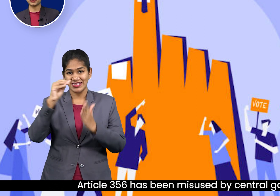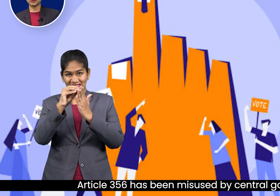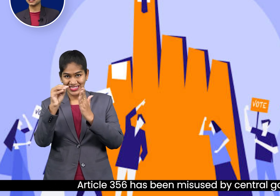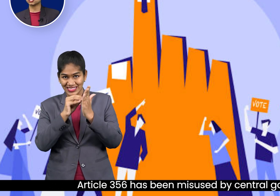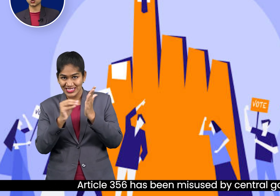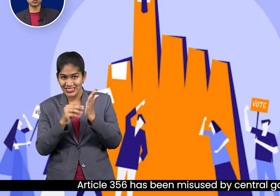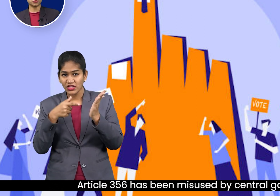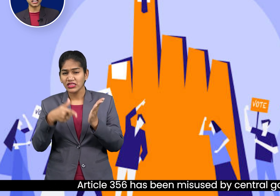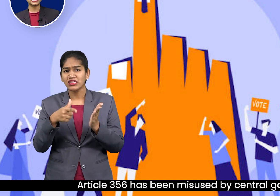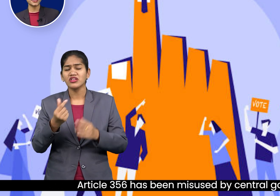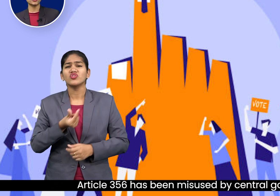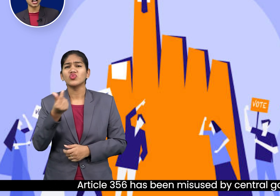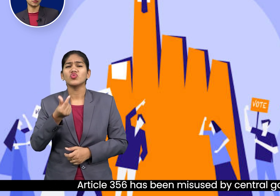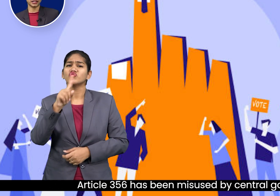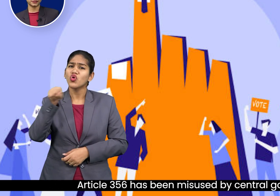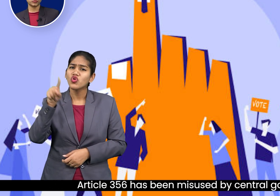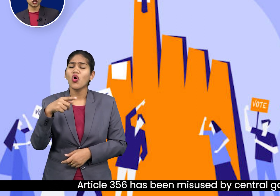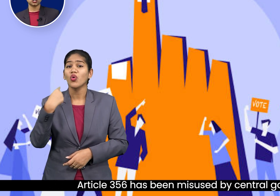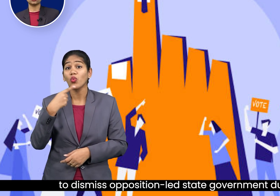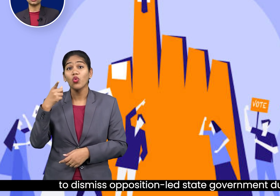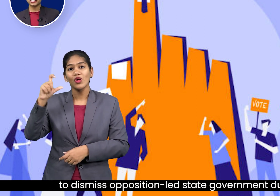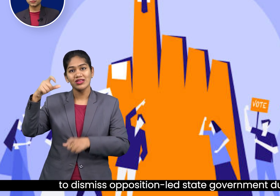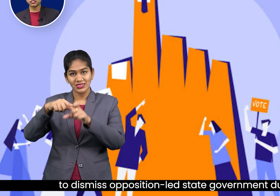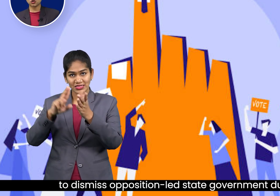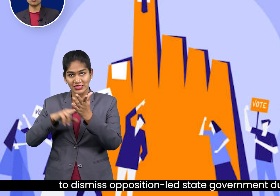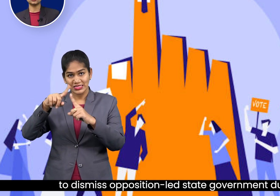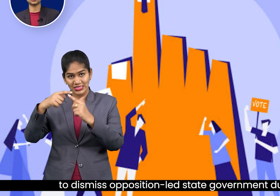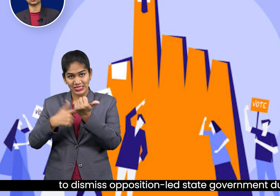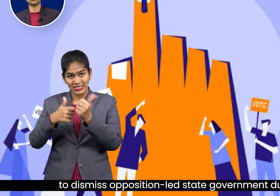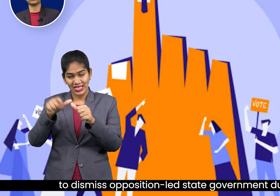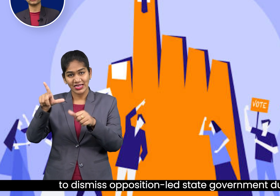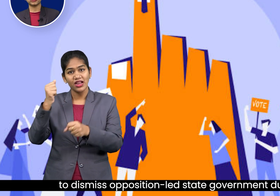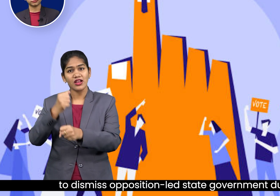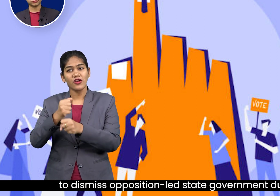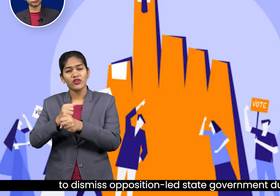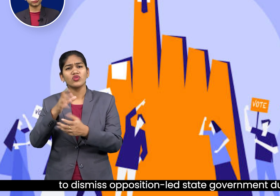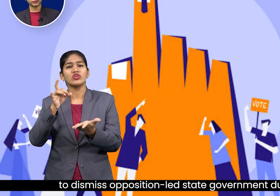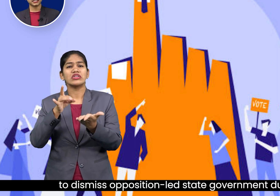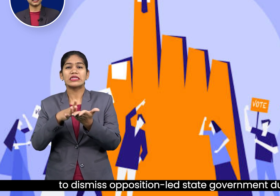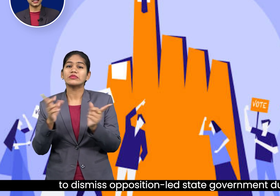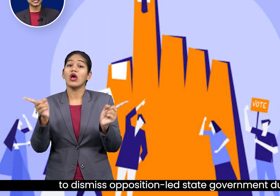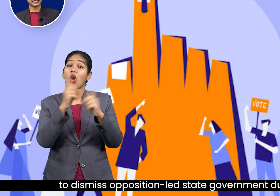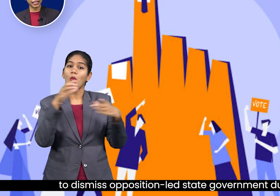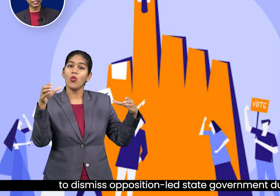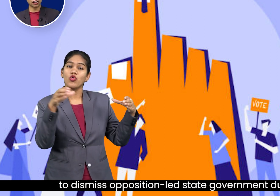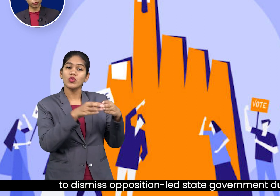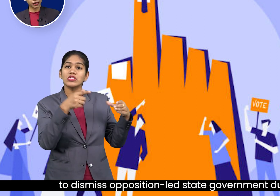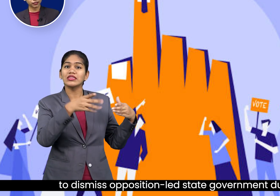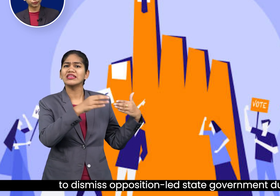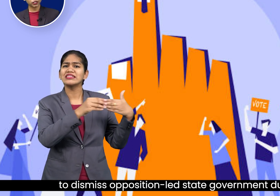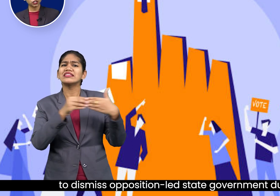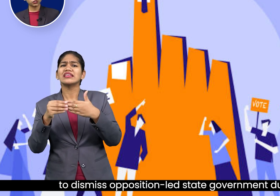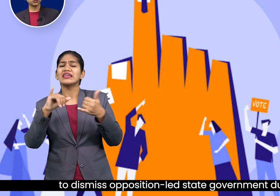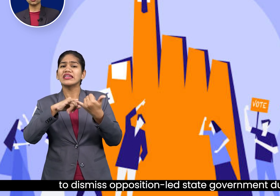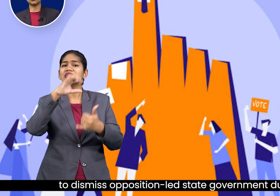has been misused by central government to dismiss opposition, led state